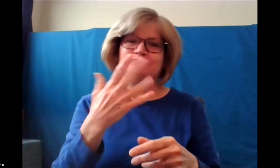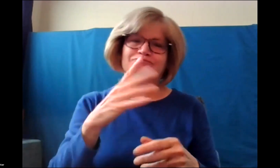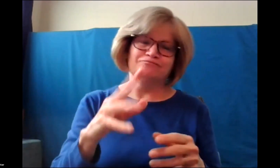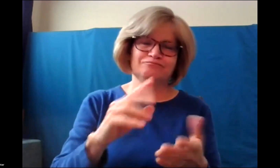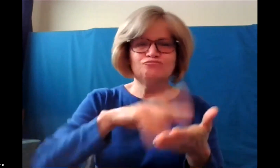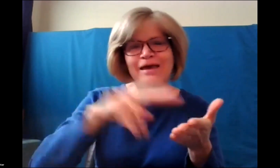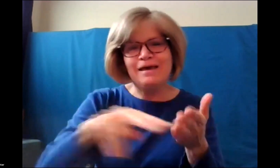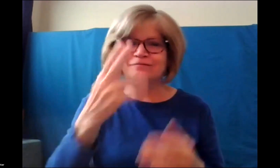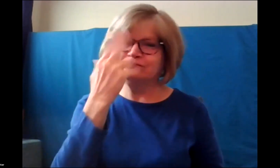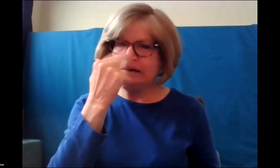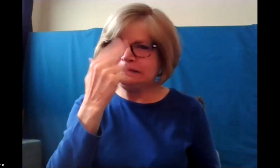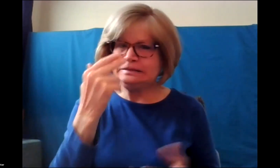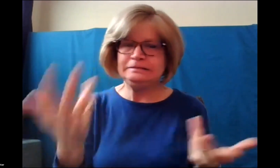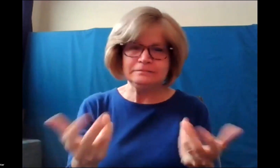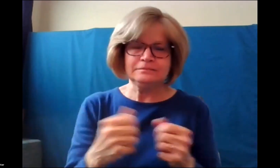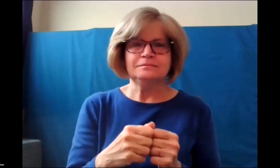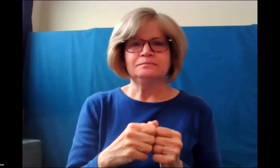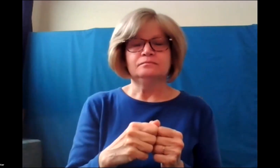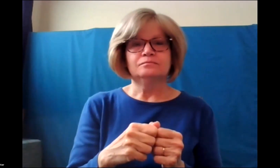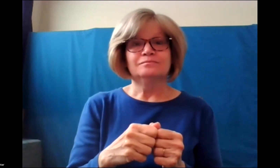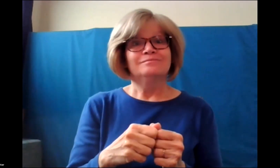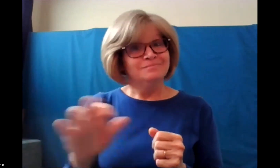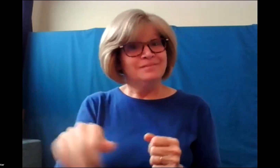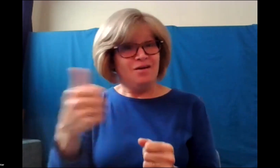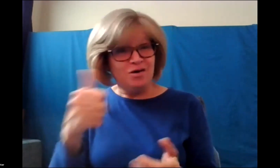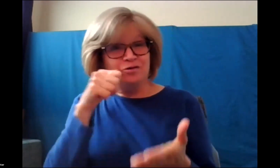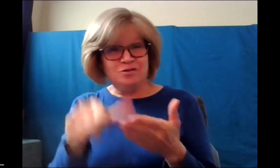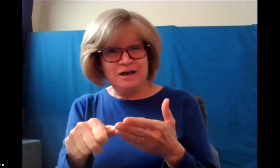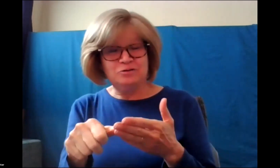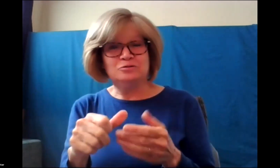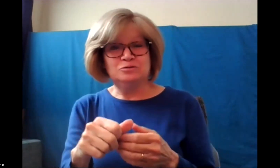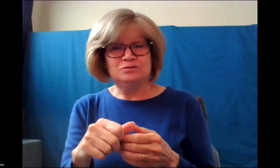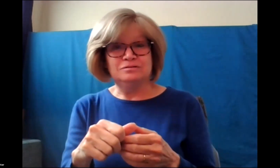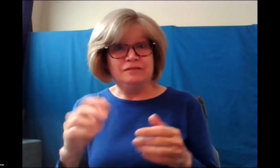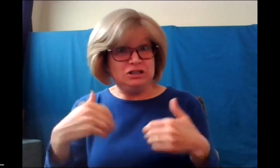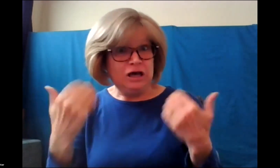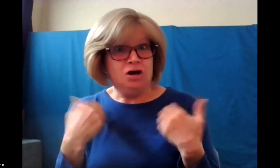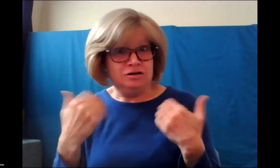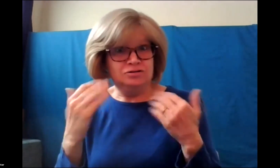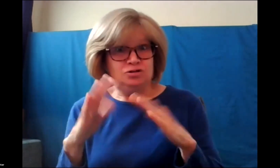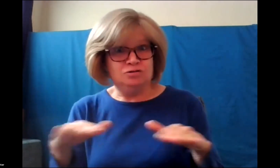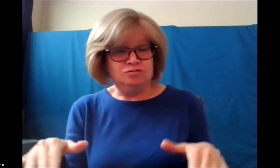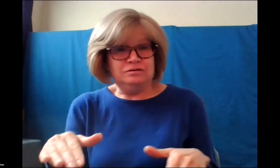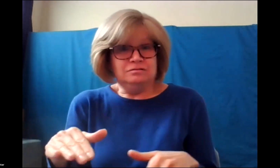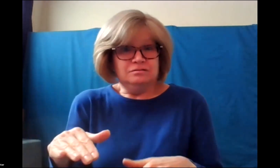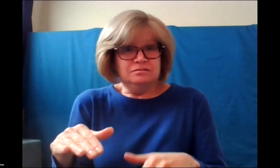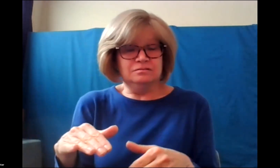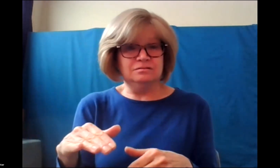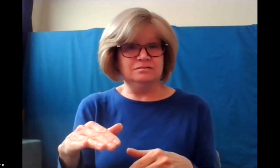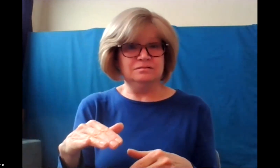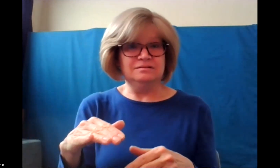got a lot of laughs. But other letters, despite a child's tender age, were